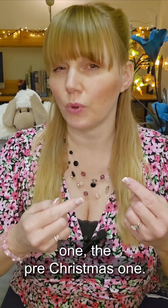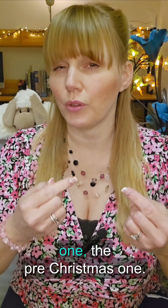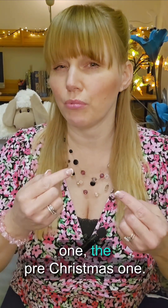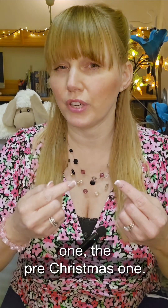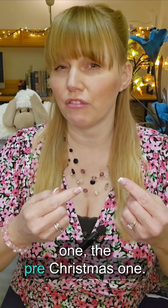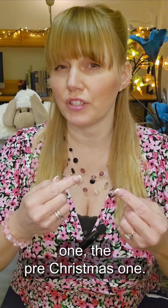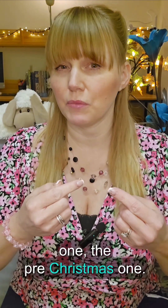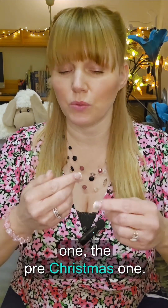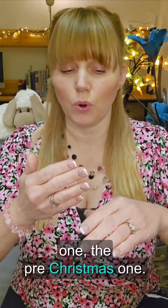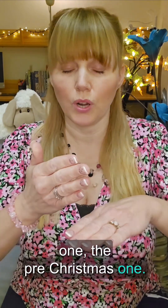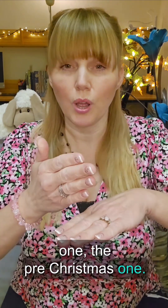one, the pre-Christmas one.